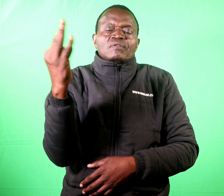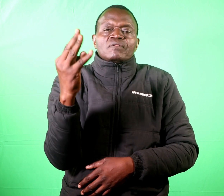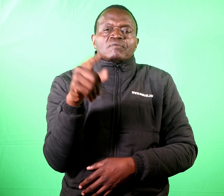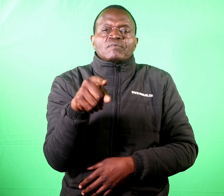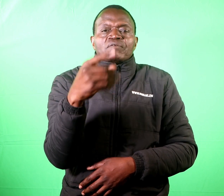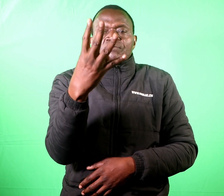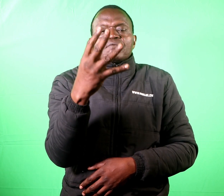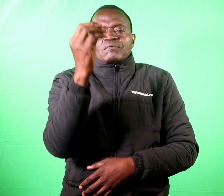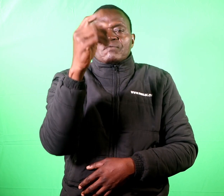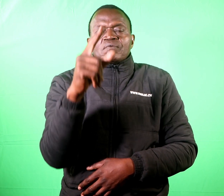13.4%.